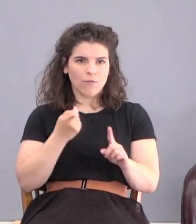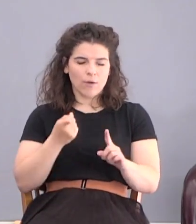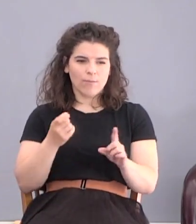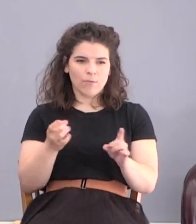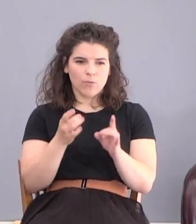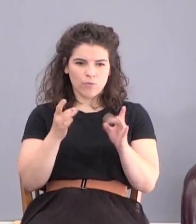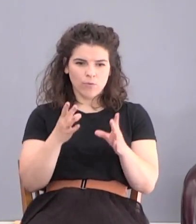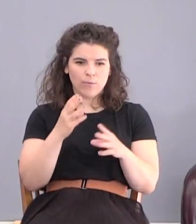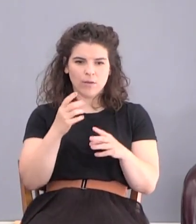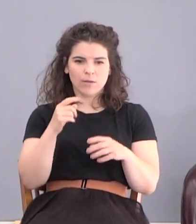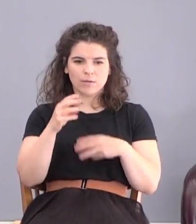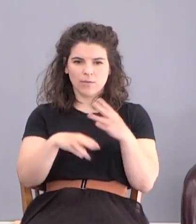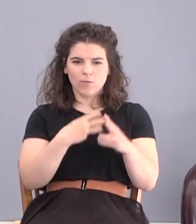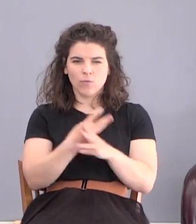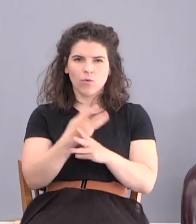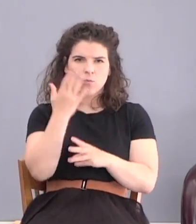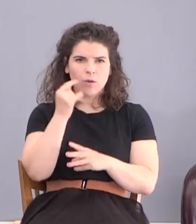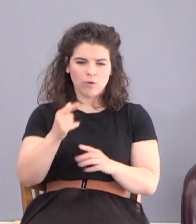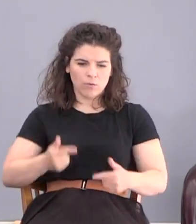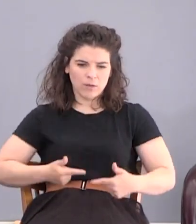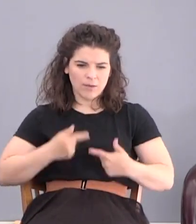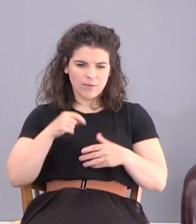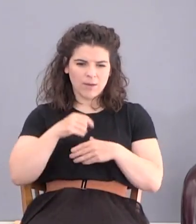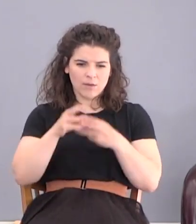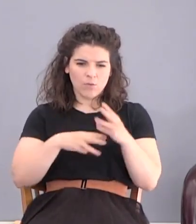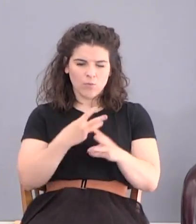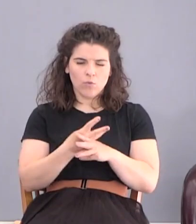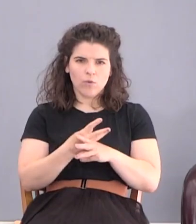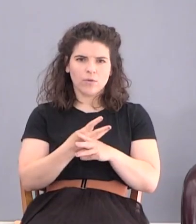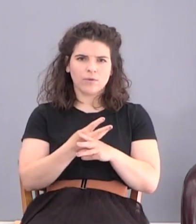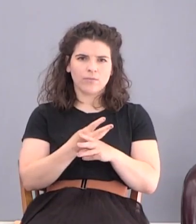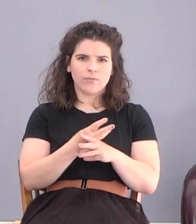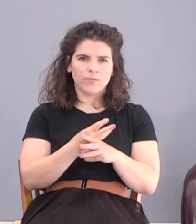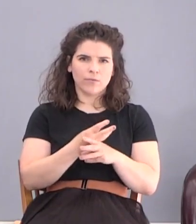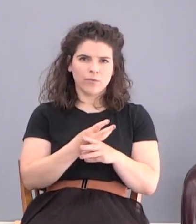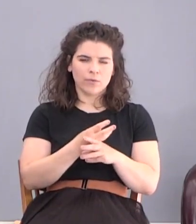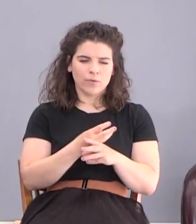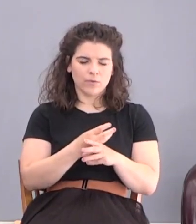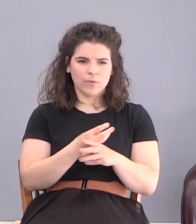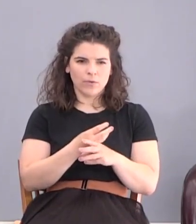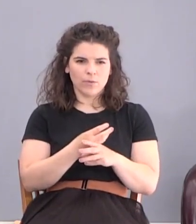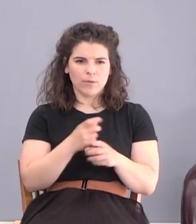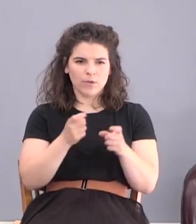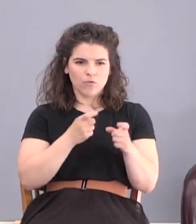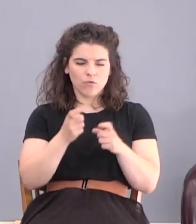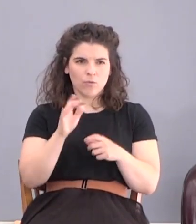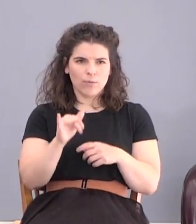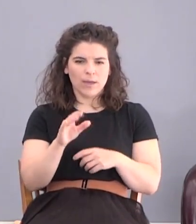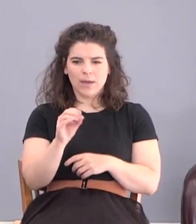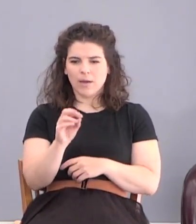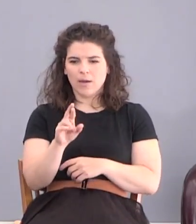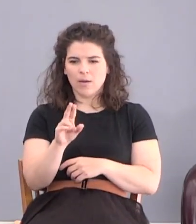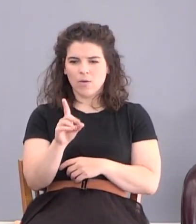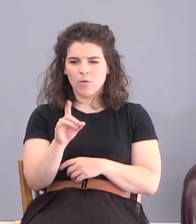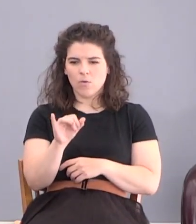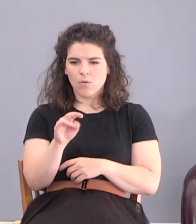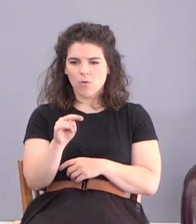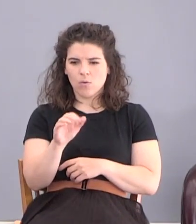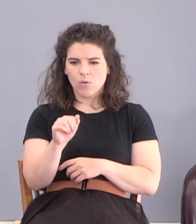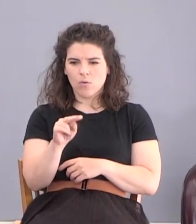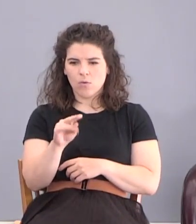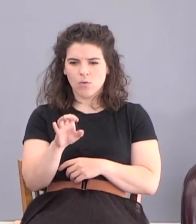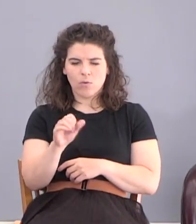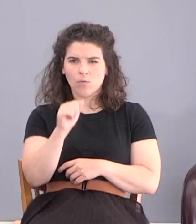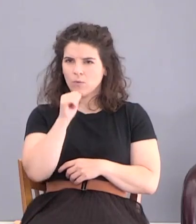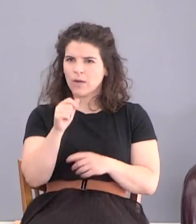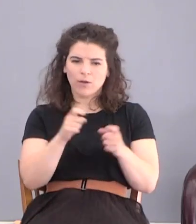is the living in the world are you subject unto ordinances? He's reminding them, we aren't subject to the ordinances. We aren't subject to the